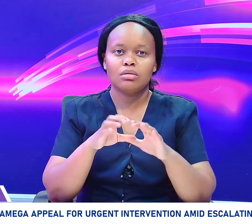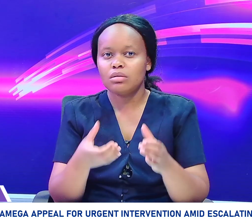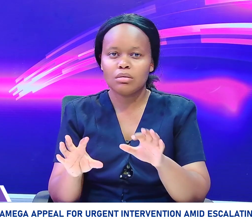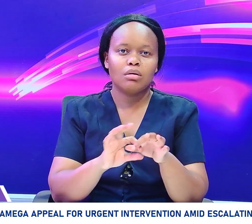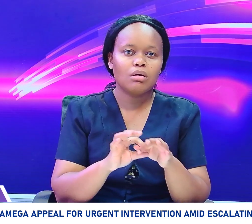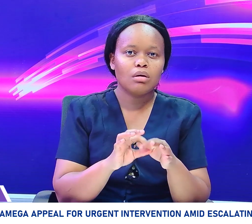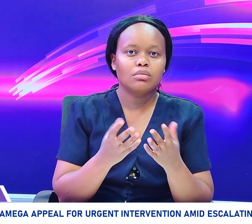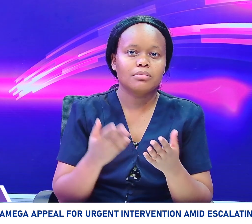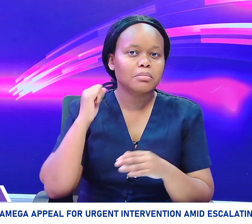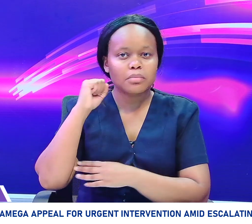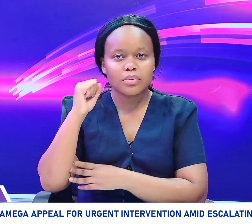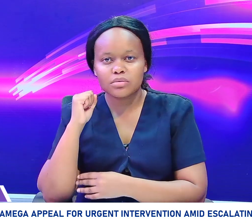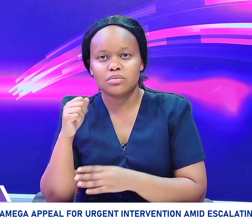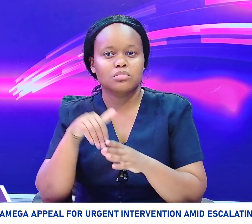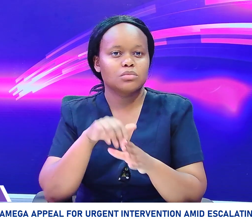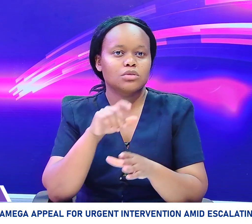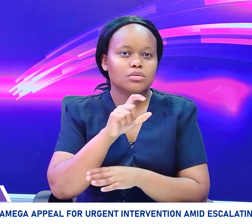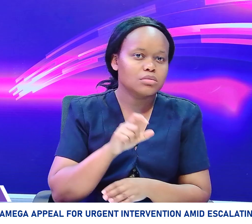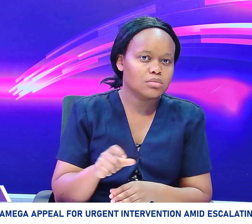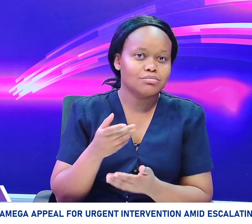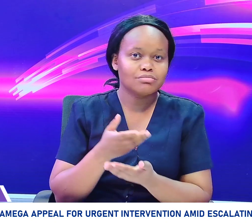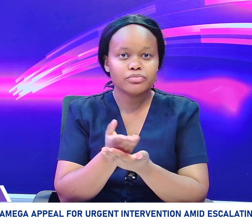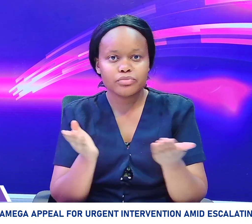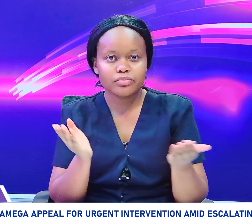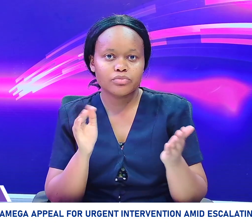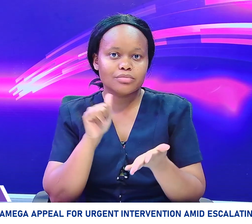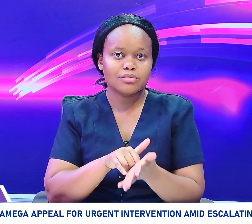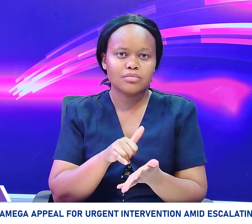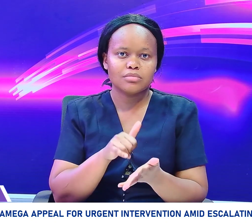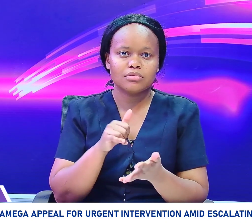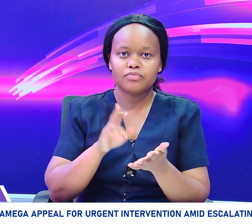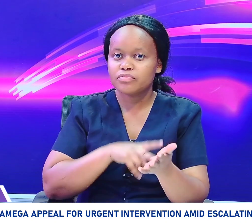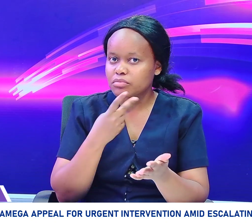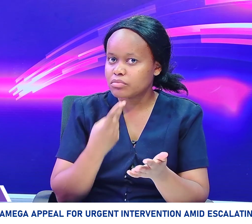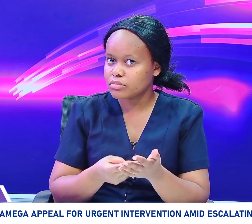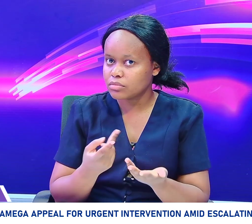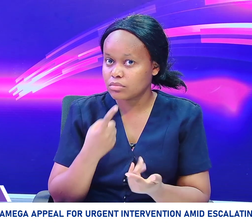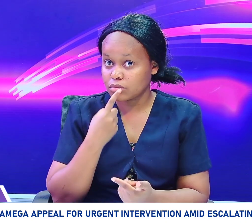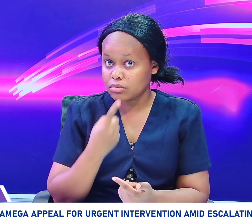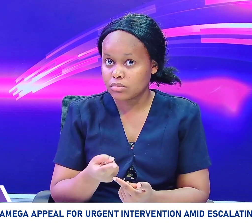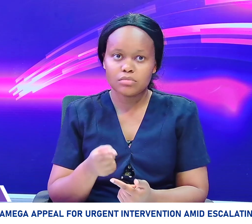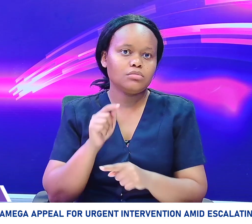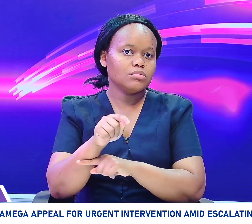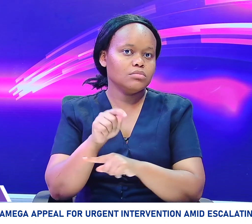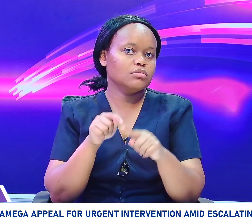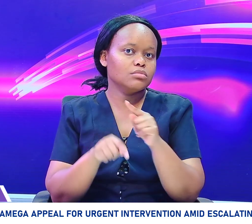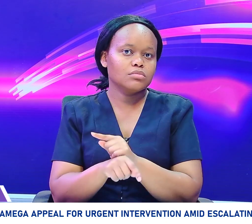party's union and overall political influence in the region. They caution that failure to address the